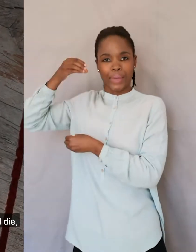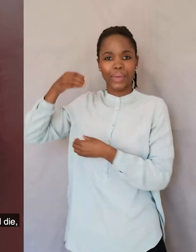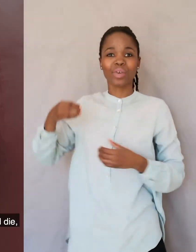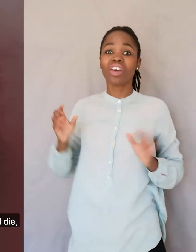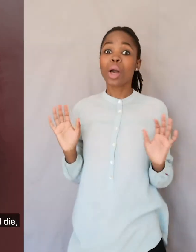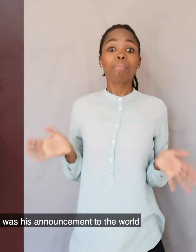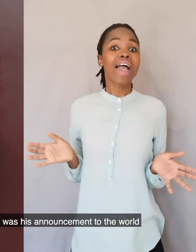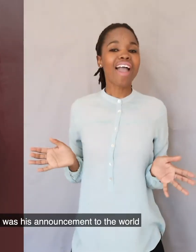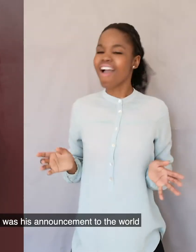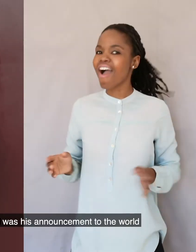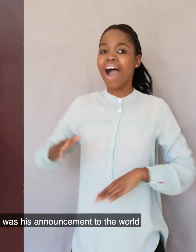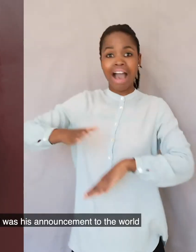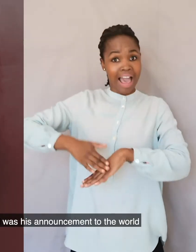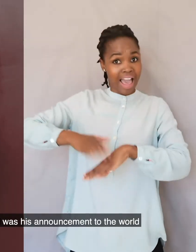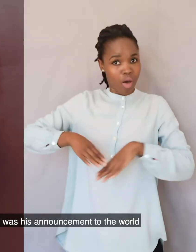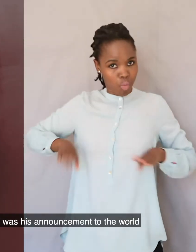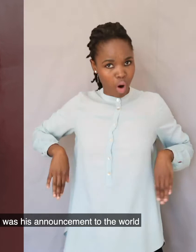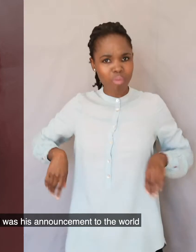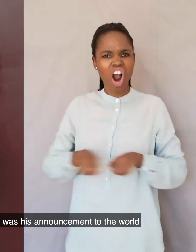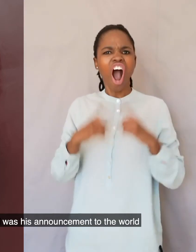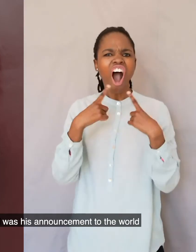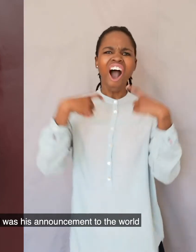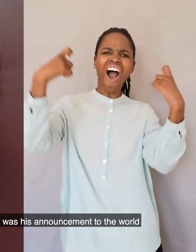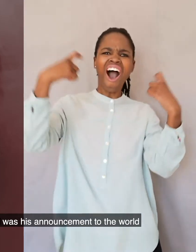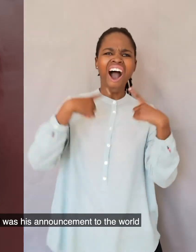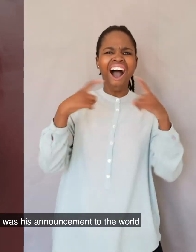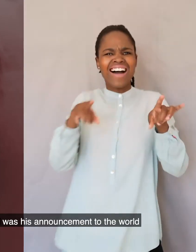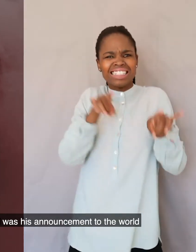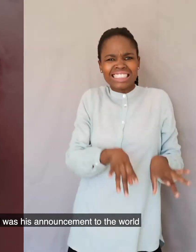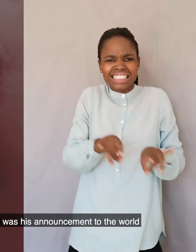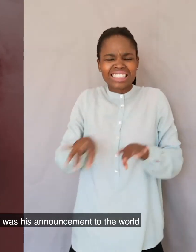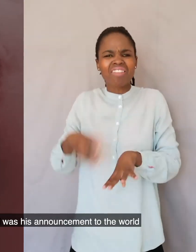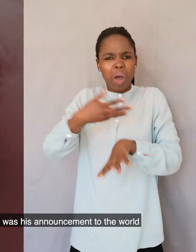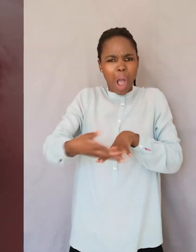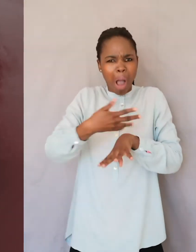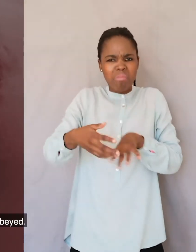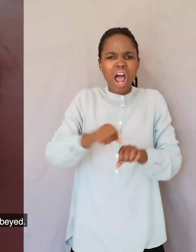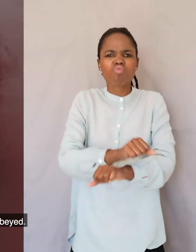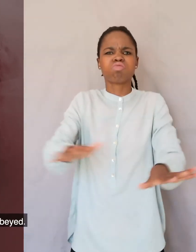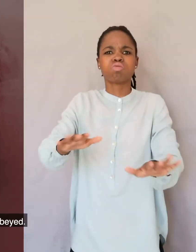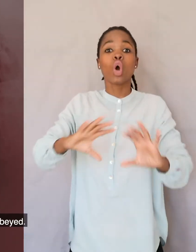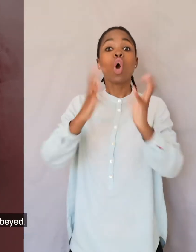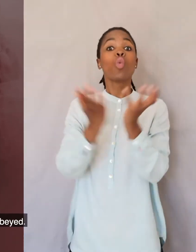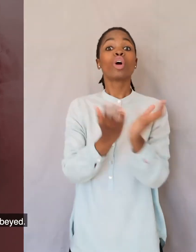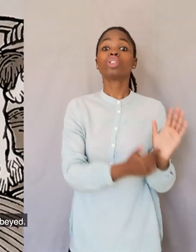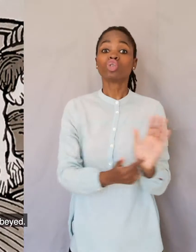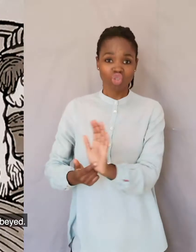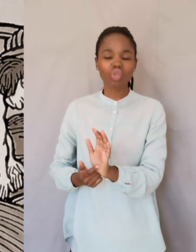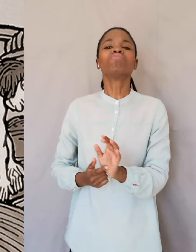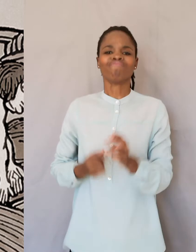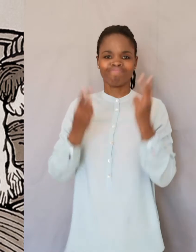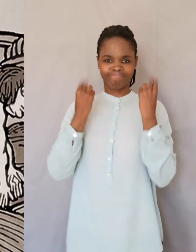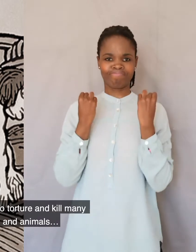they could die, this moaning, screaming forest of pain and blood was his announcement to the world that he was to be